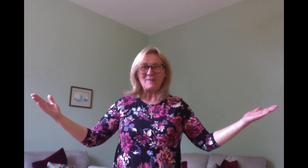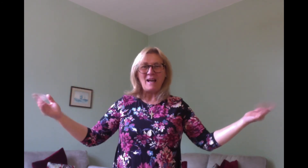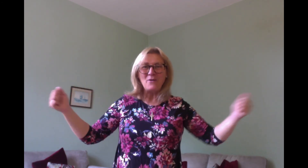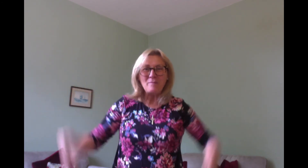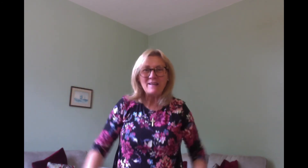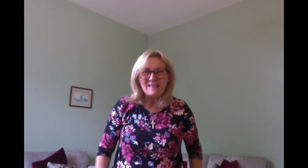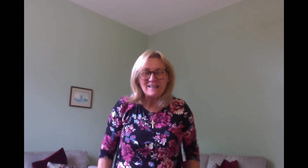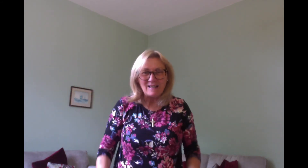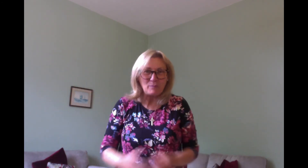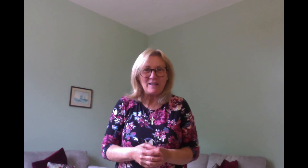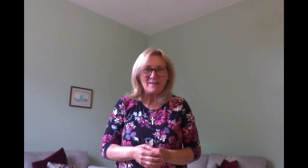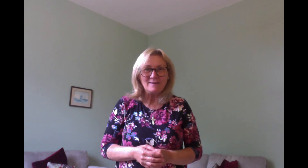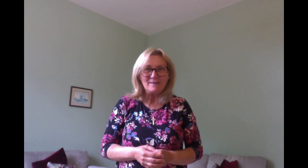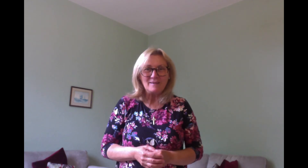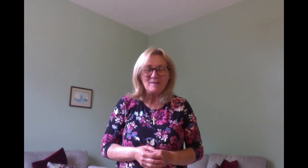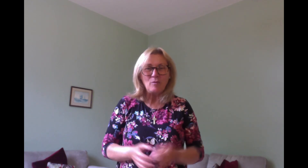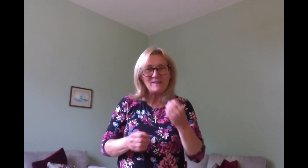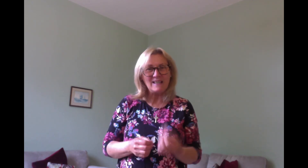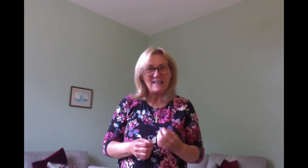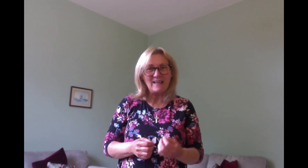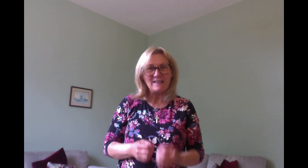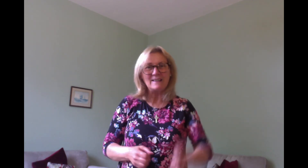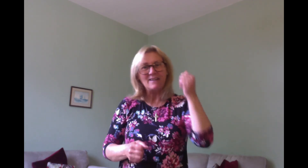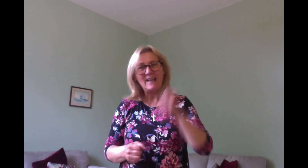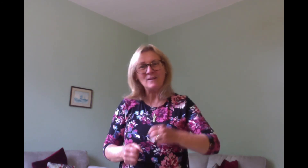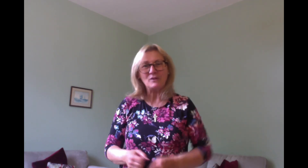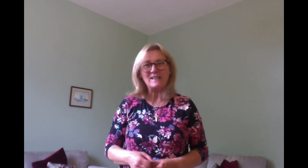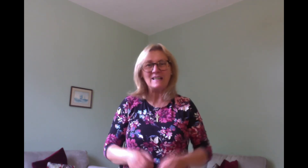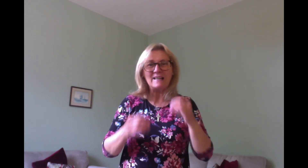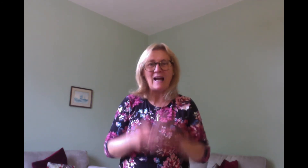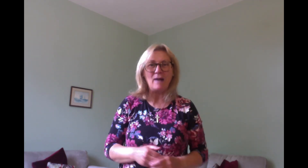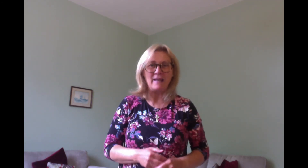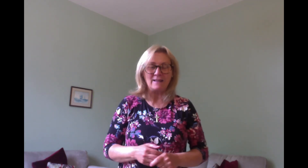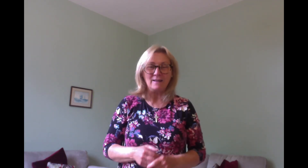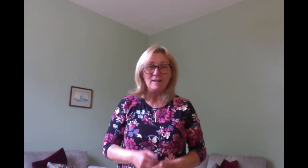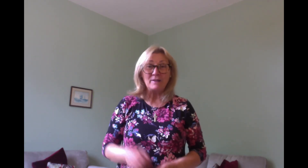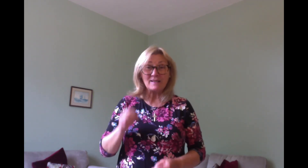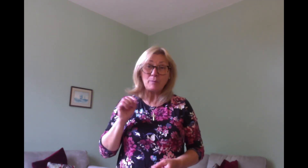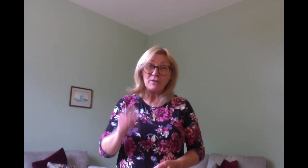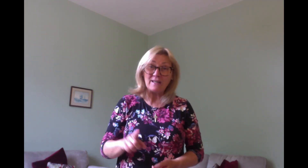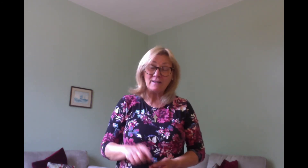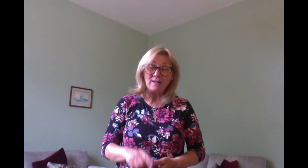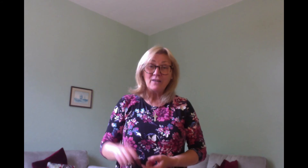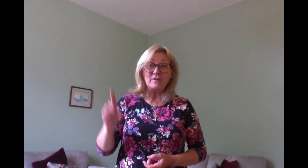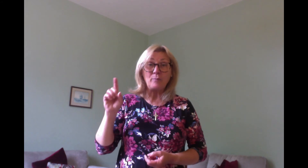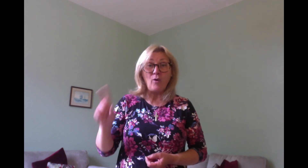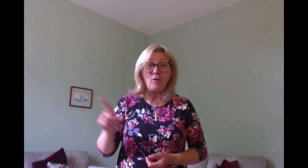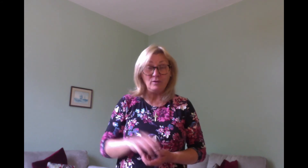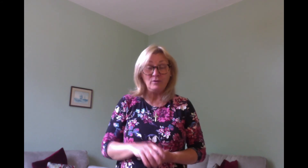How amazing is that prayer? Will we say it again? And then at the end we'll say an amen, because it's a prayer that Paul, who